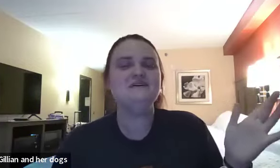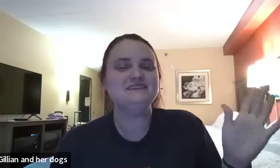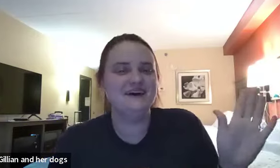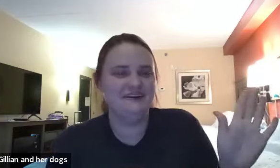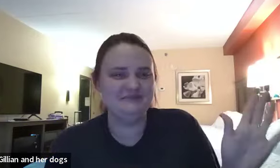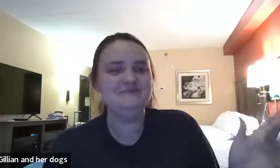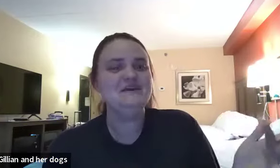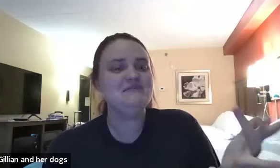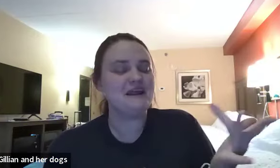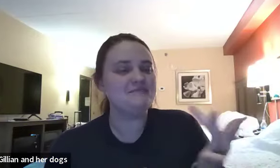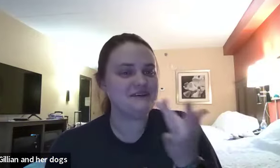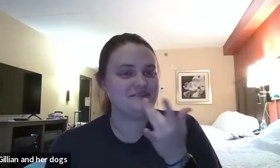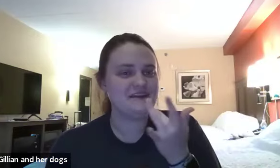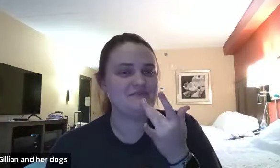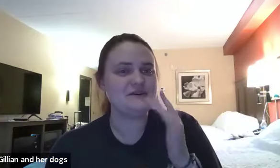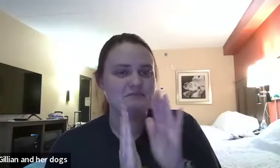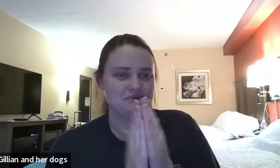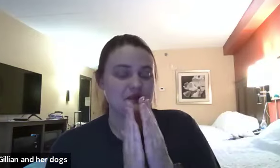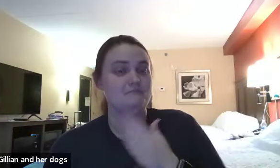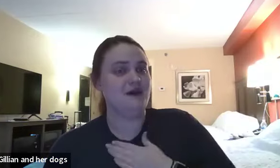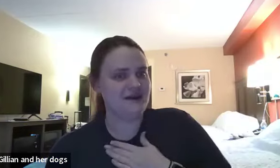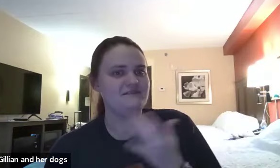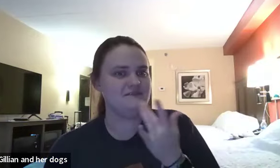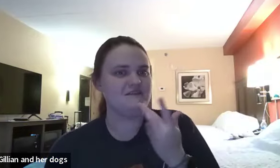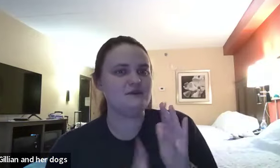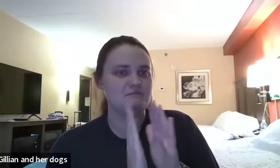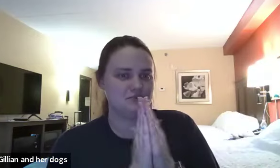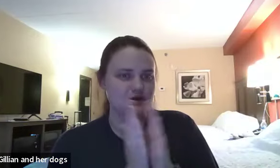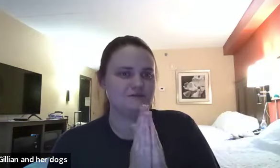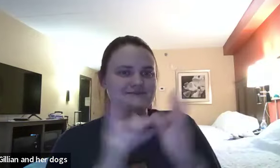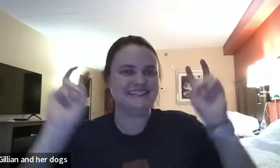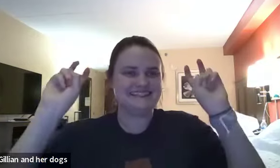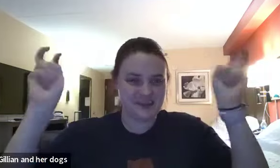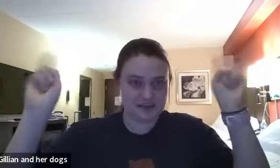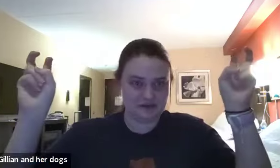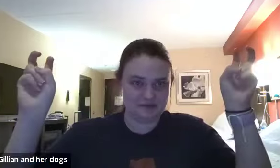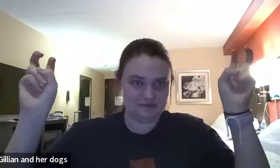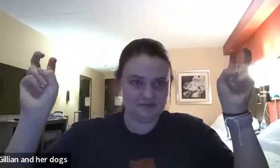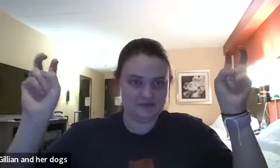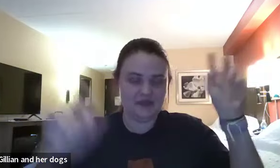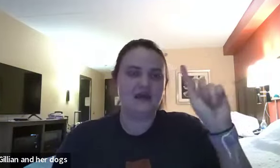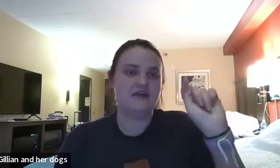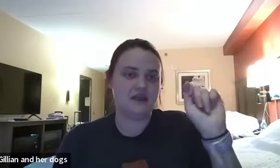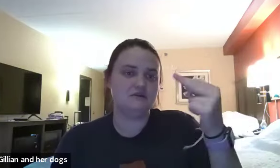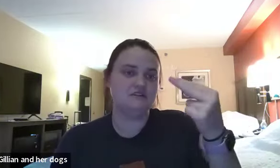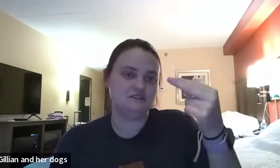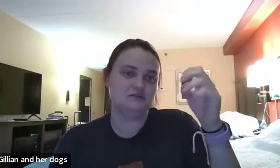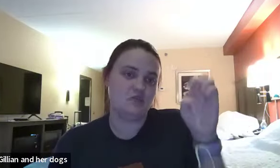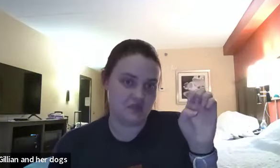So, but I'd be like favorite, like my favorite book title. And then I would do